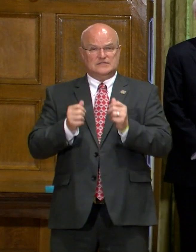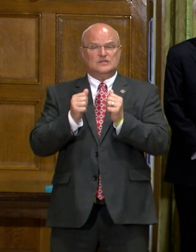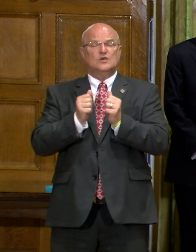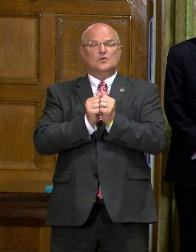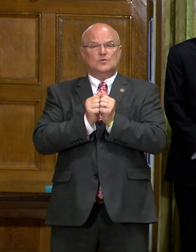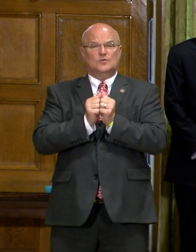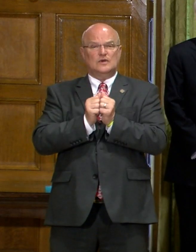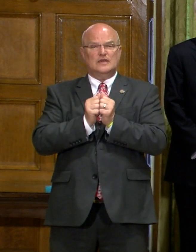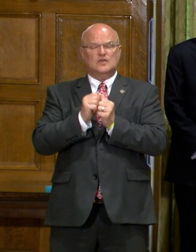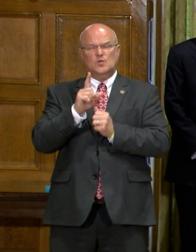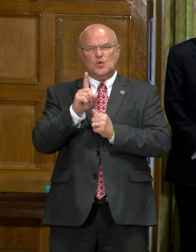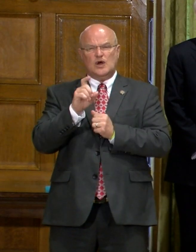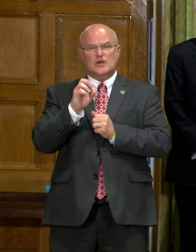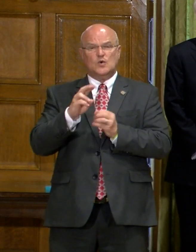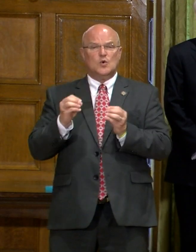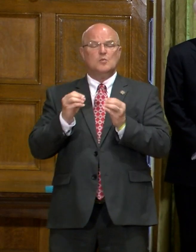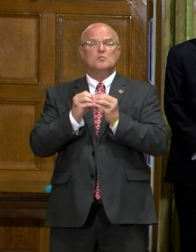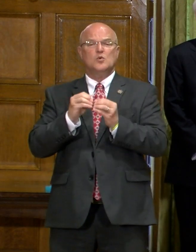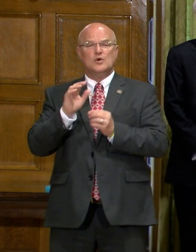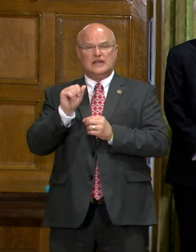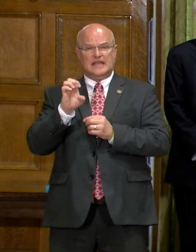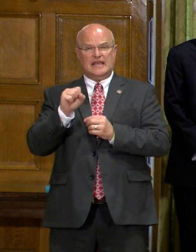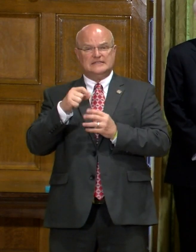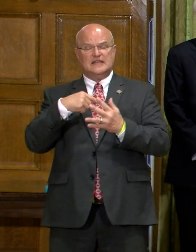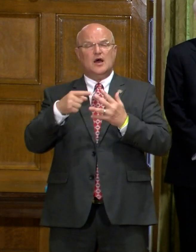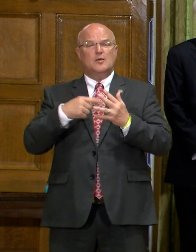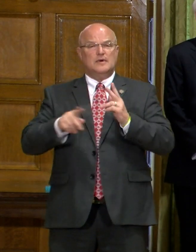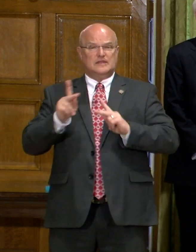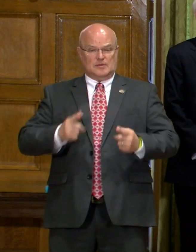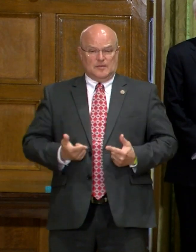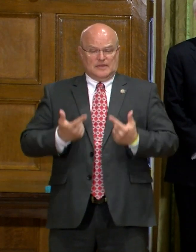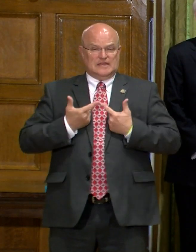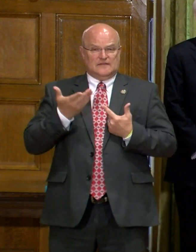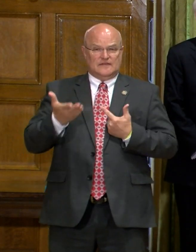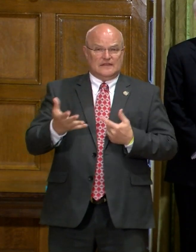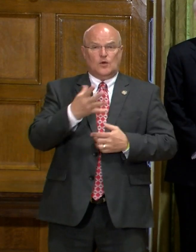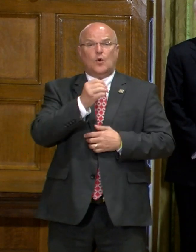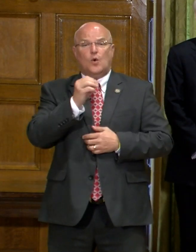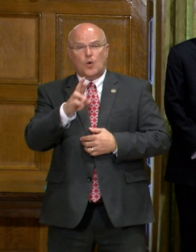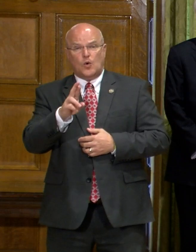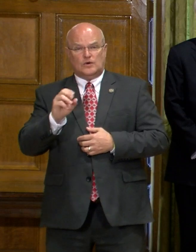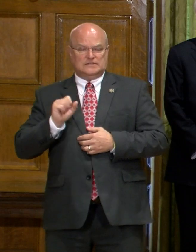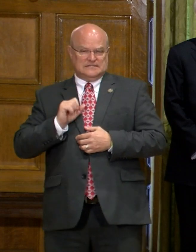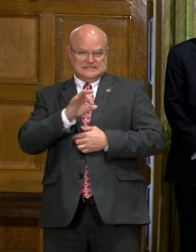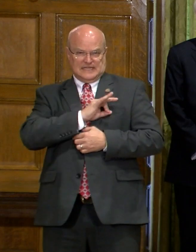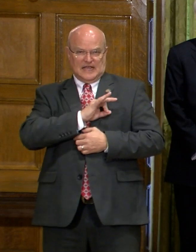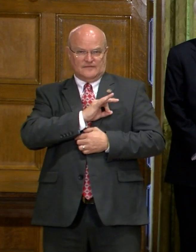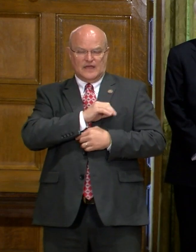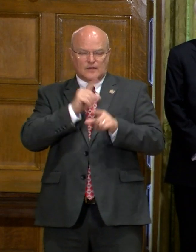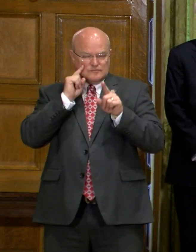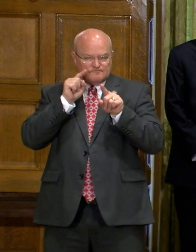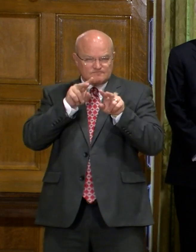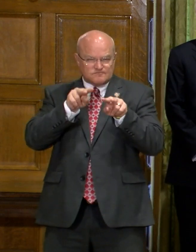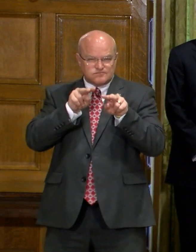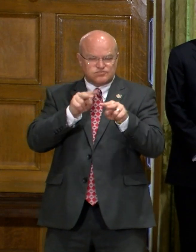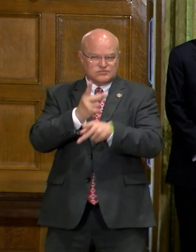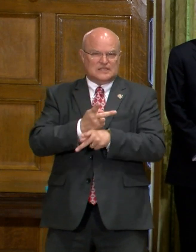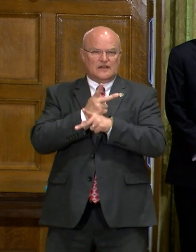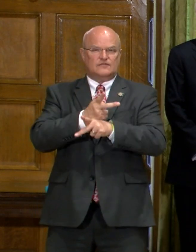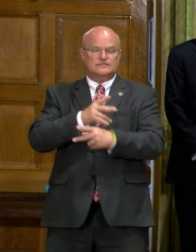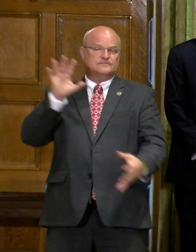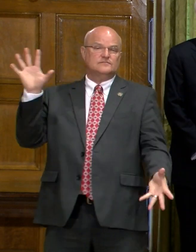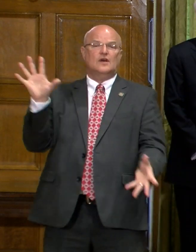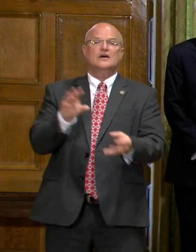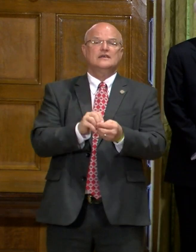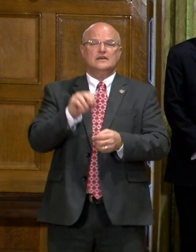with 1 or more cases among residents and or staff. We are following those carefully. We have a